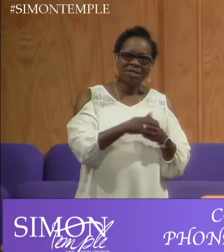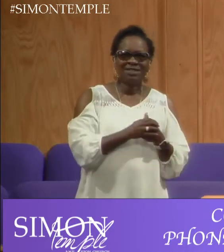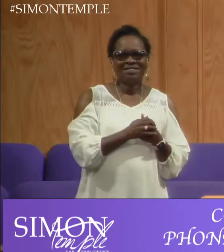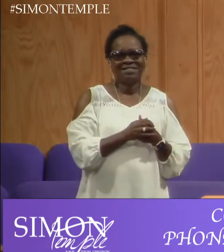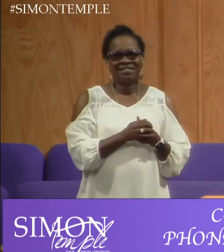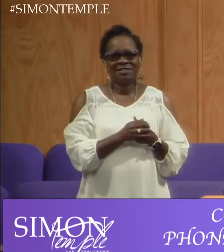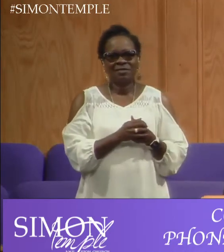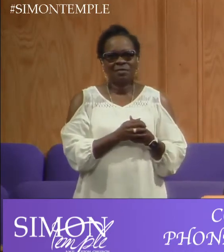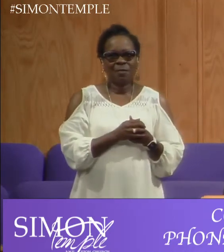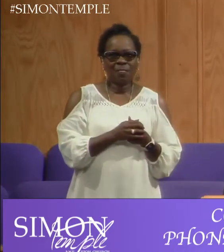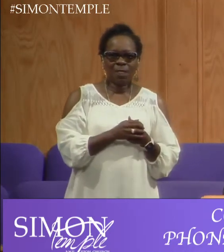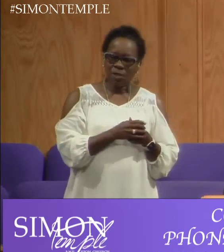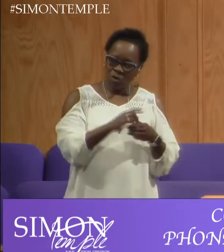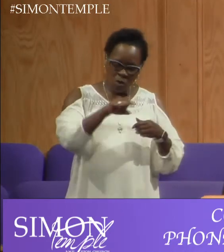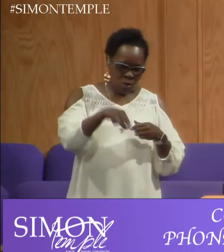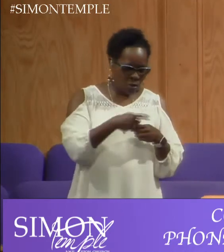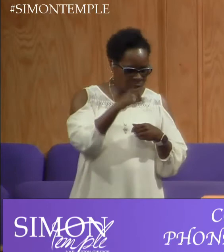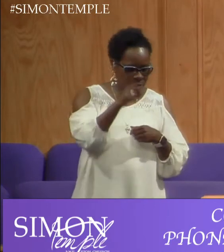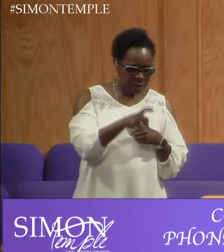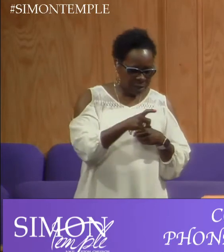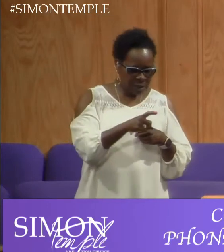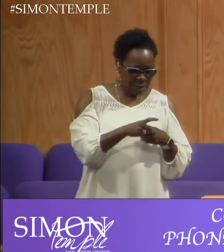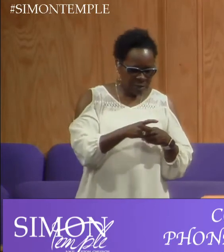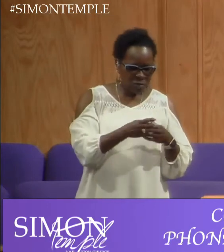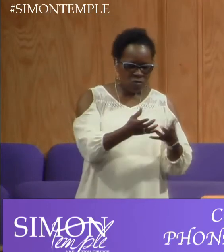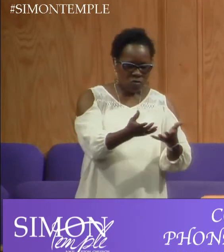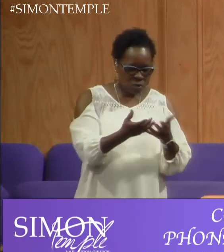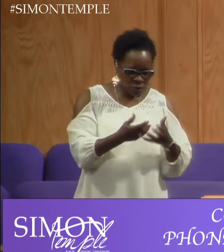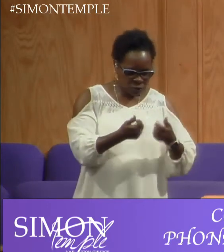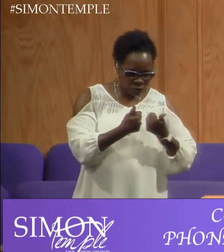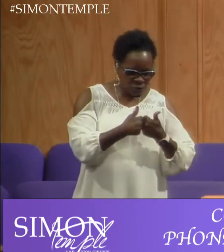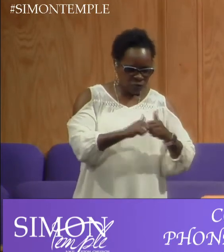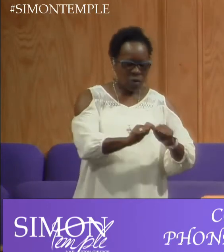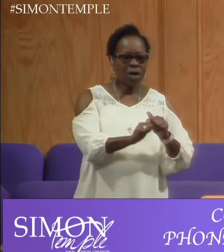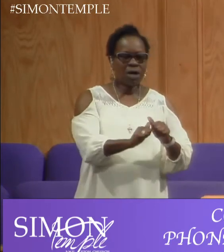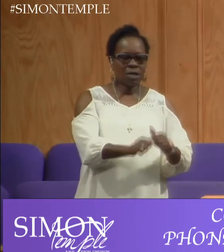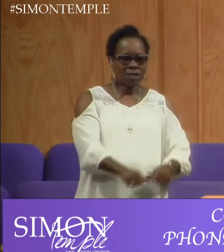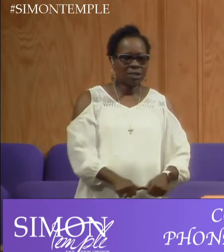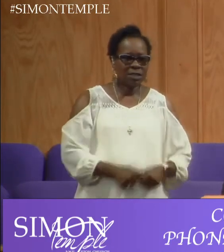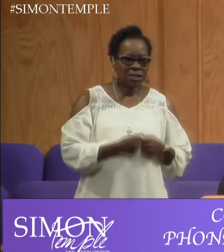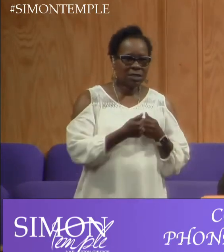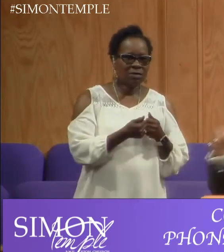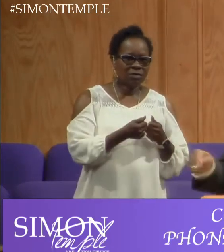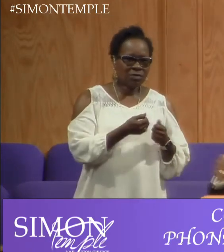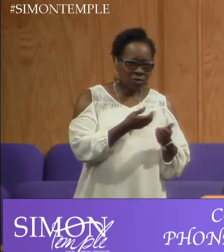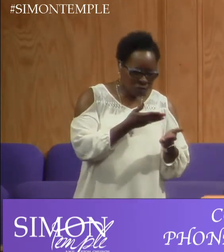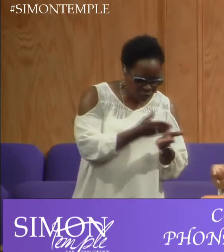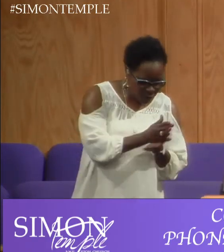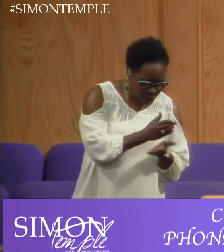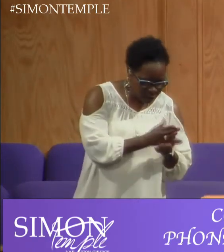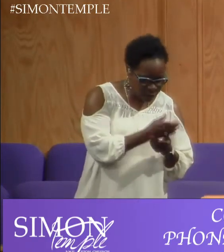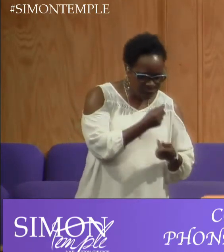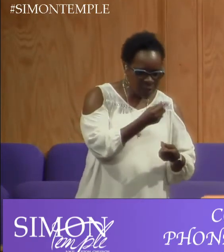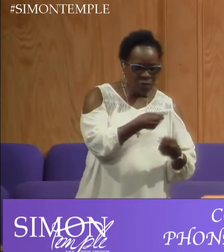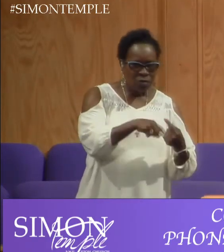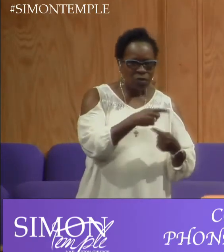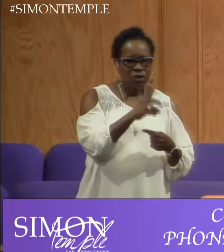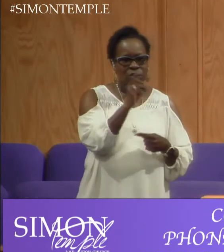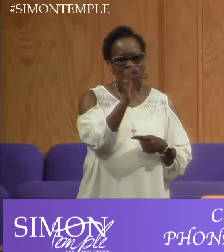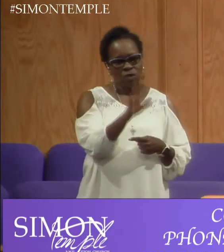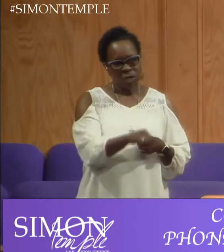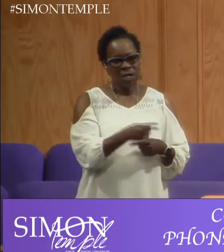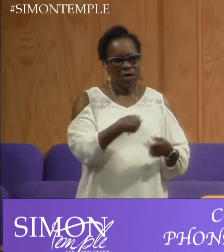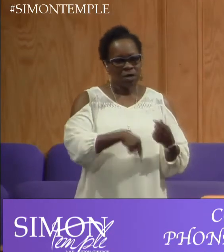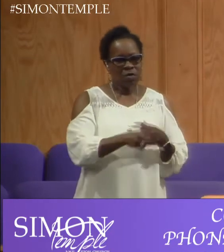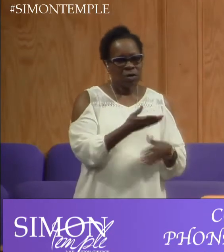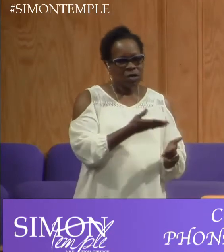flawed, that's willing to be able to try to live righteous. And when you do that, understand we're righteous in all of our ways, but God